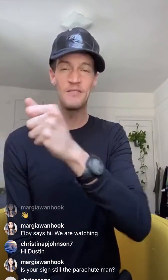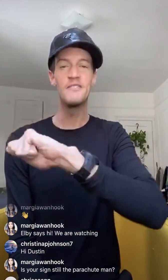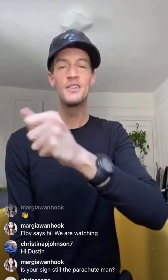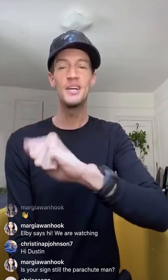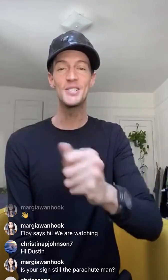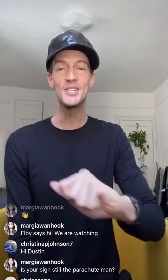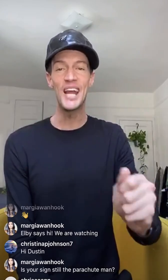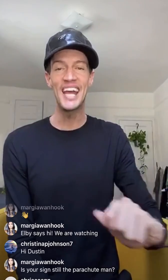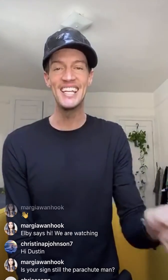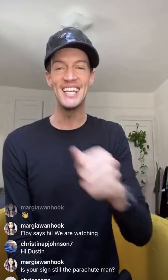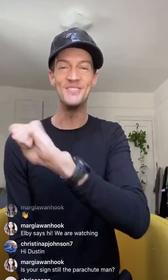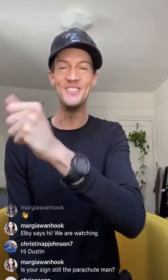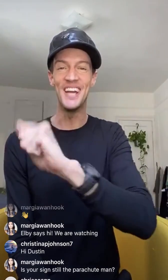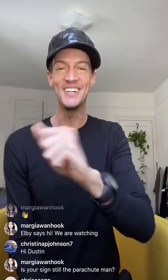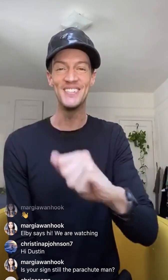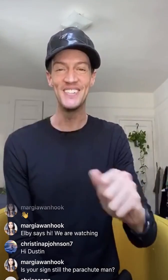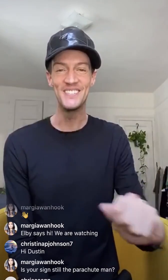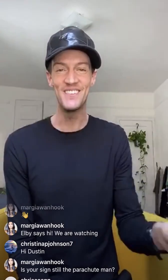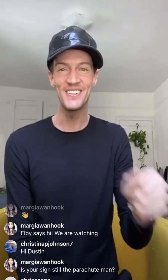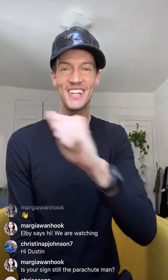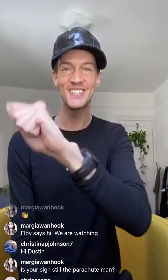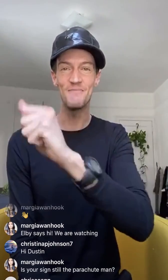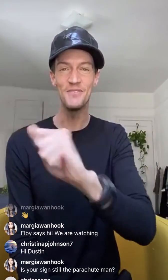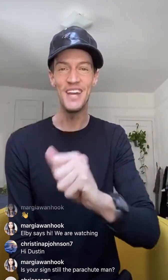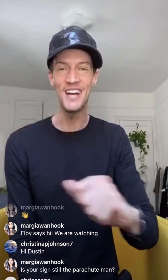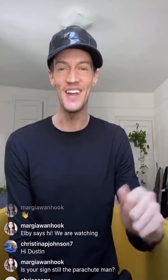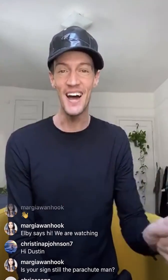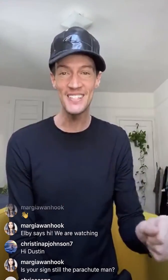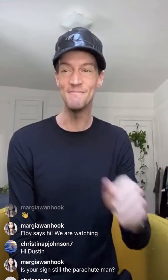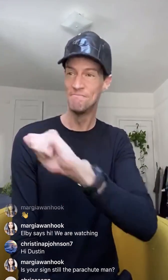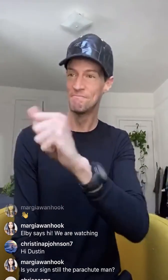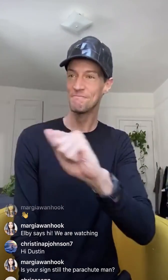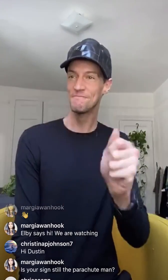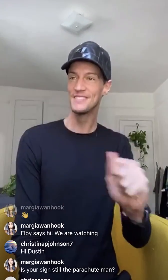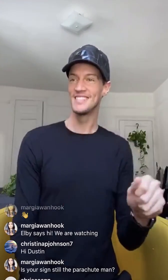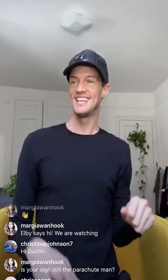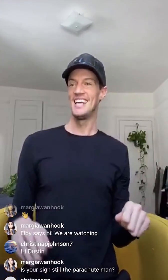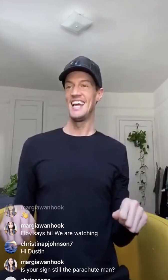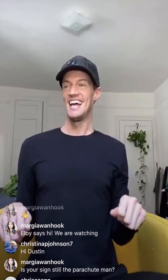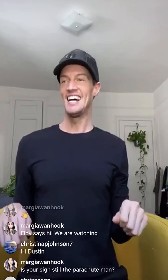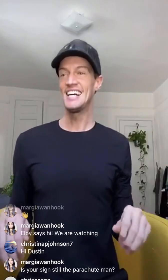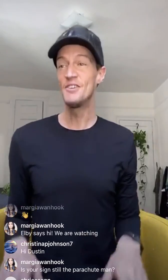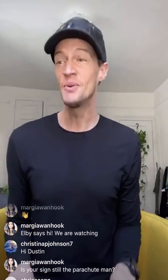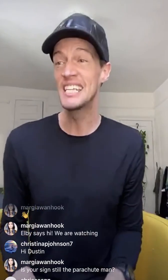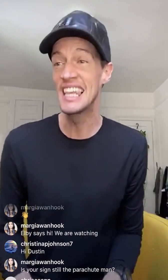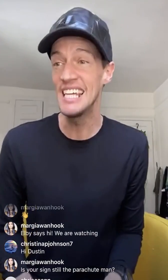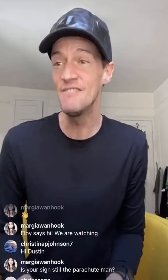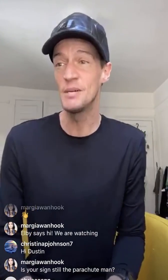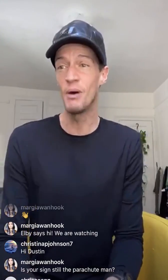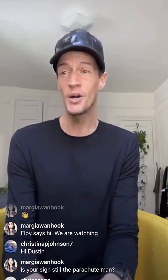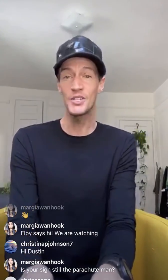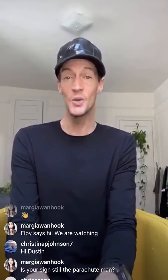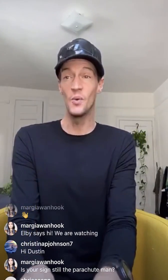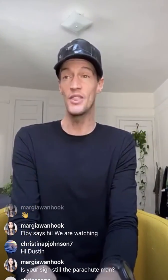learned soap was just 2 fingers, just soap to rub. To dust, if you're going to